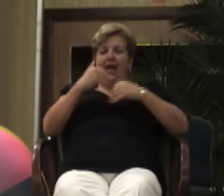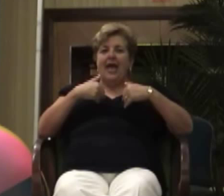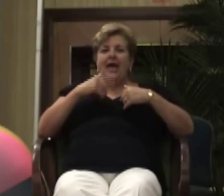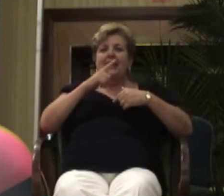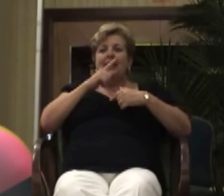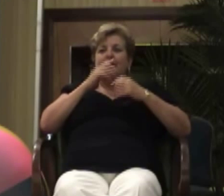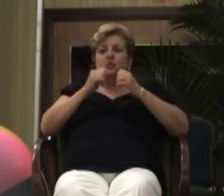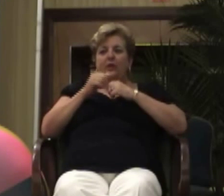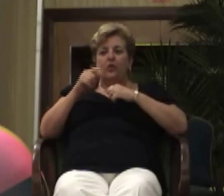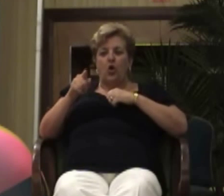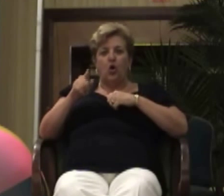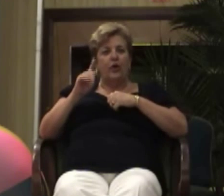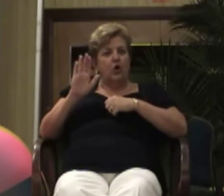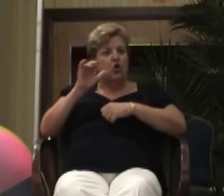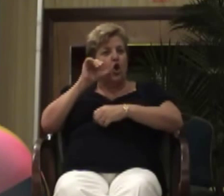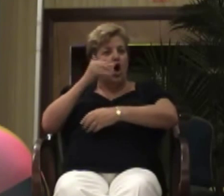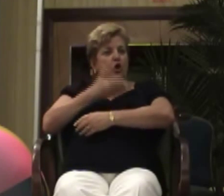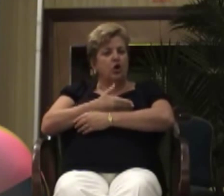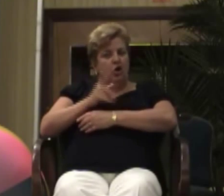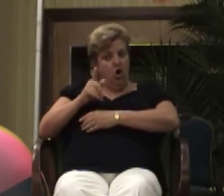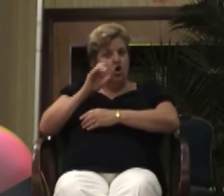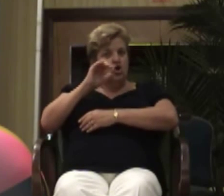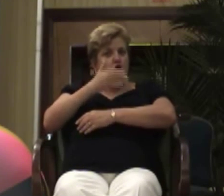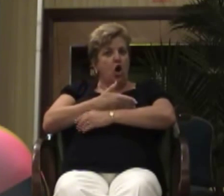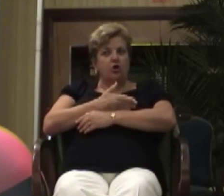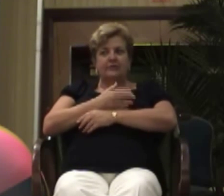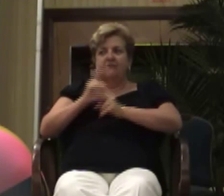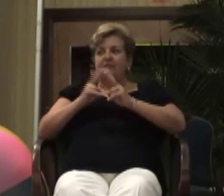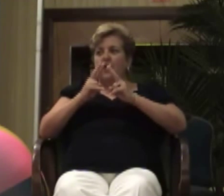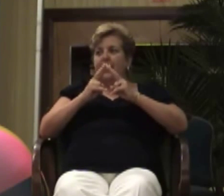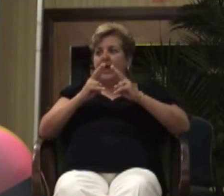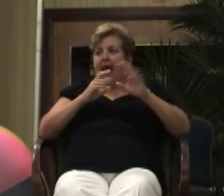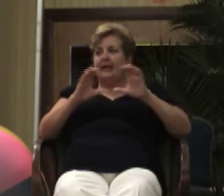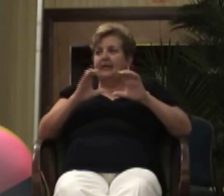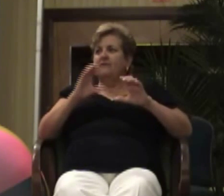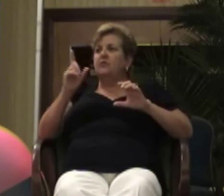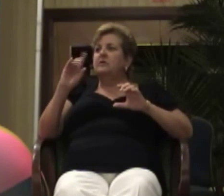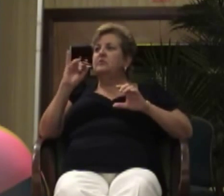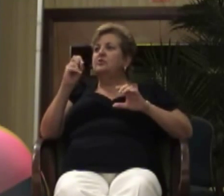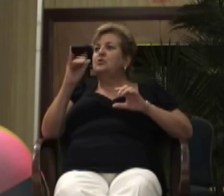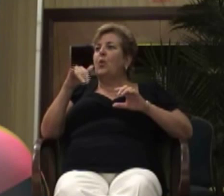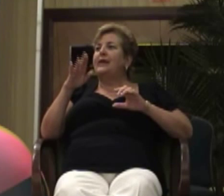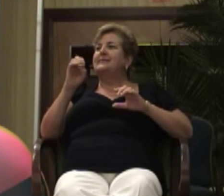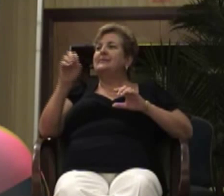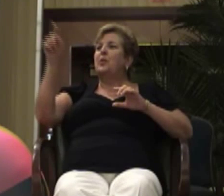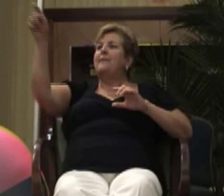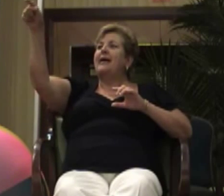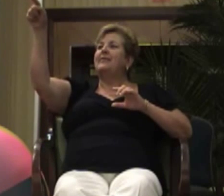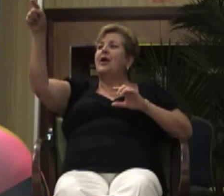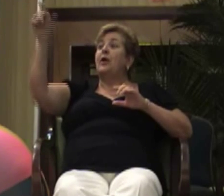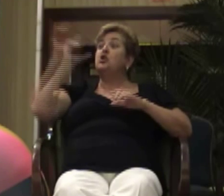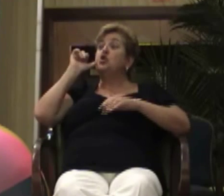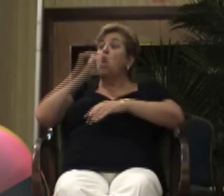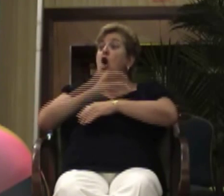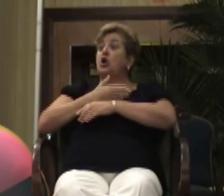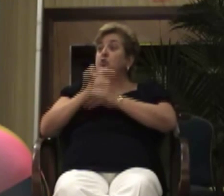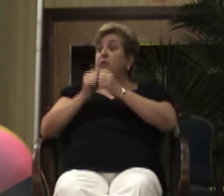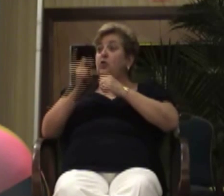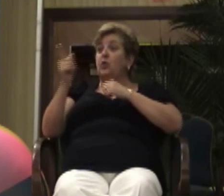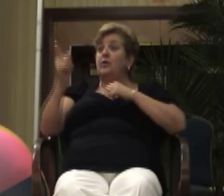daughter's very active. And just, where are you, Joyce? And your daughter, is she with you? Let's see. Oh, they're way back there.